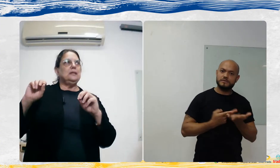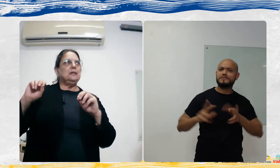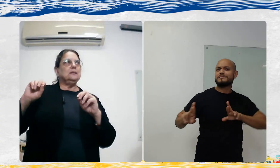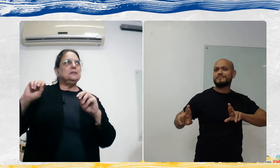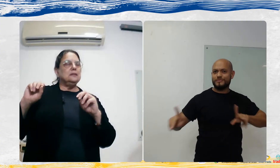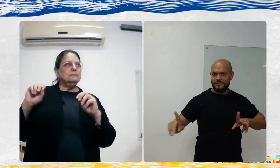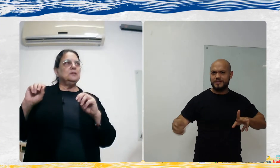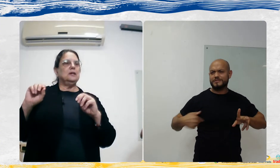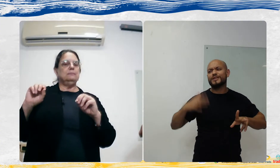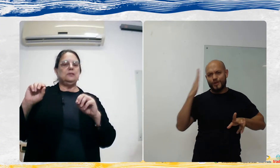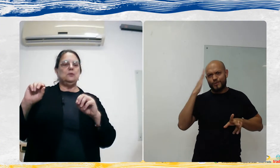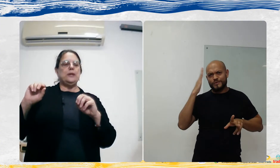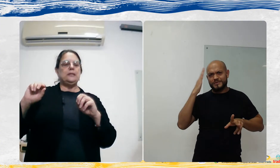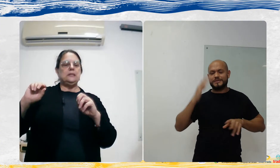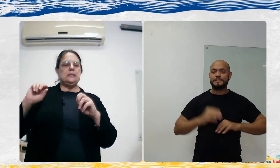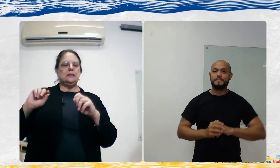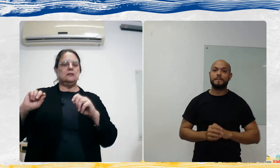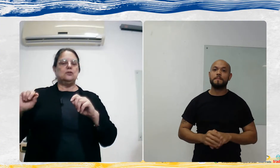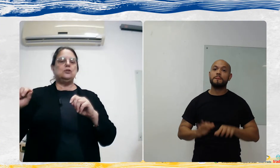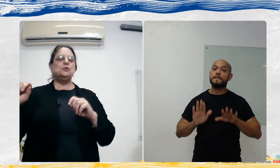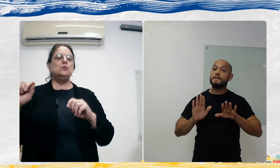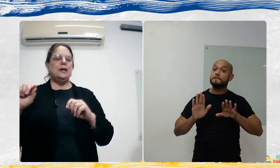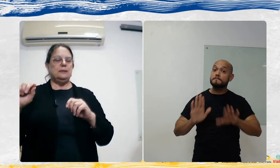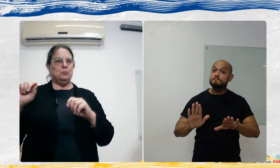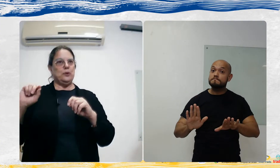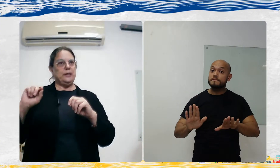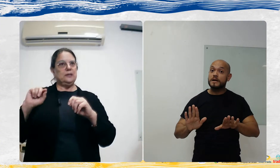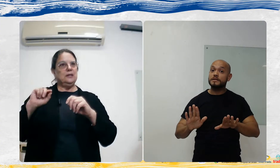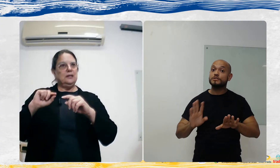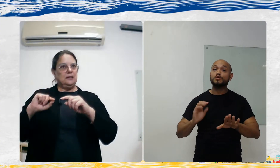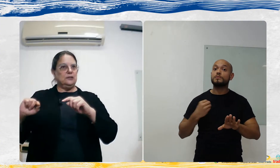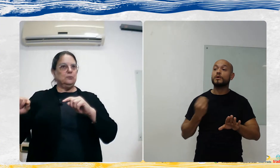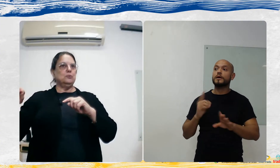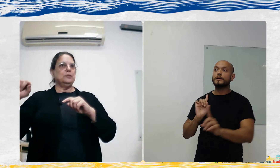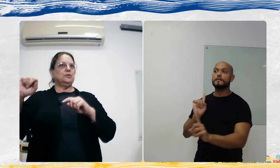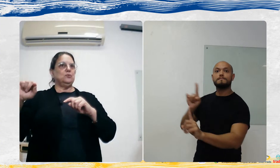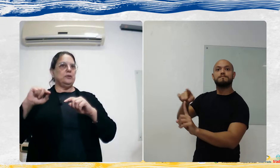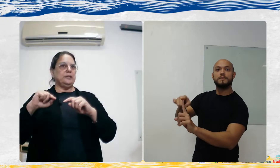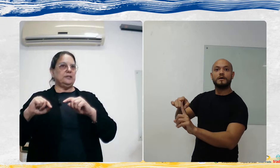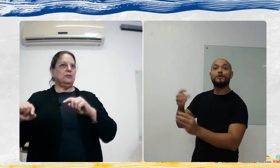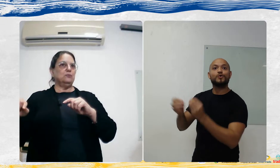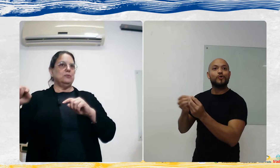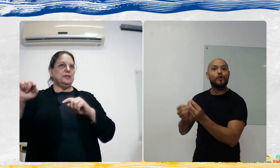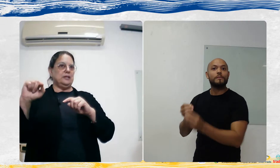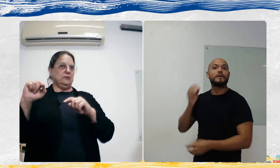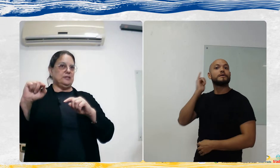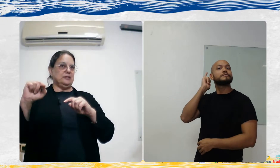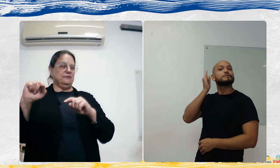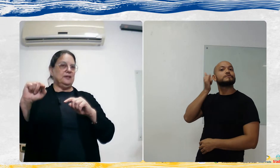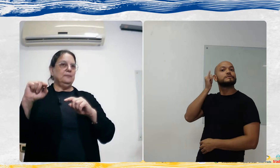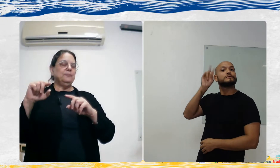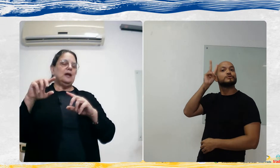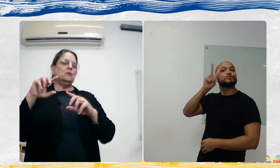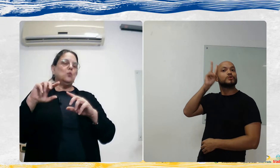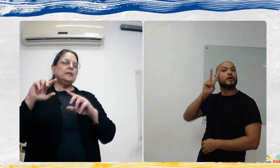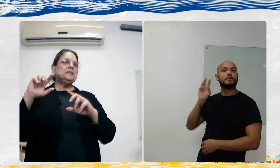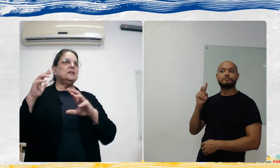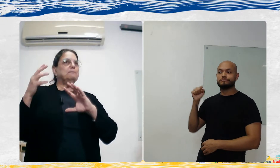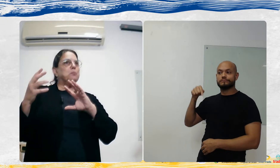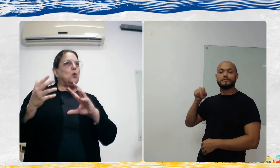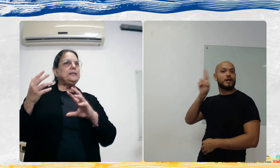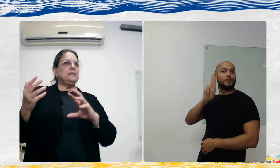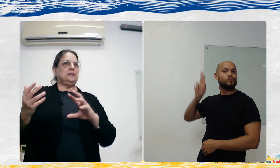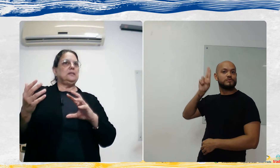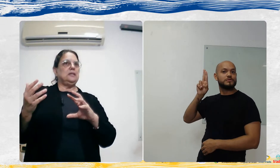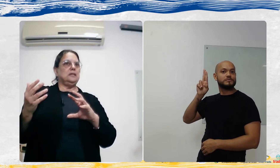But sometimes the way to get to that point is through the stories and through the narrative. And once